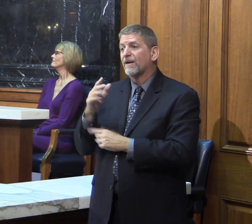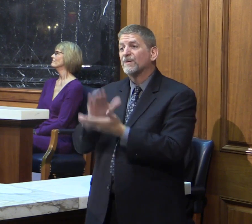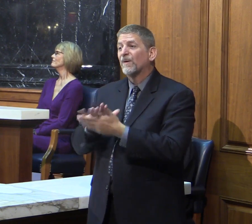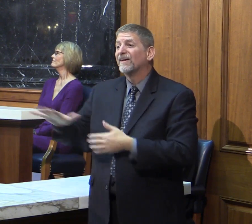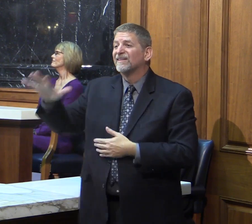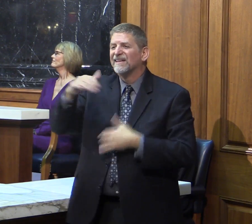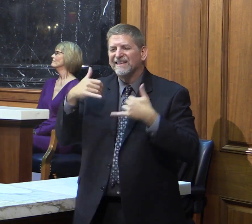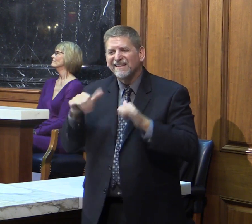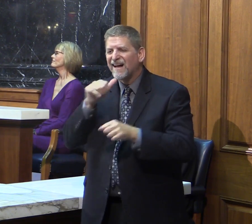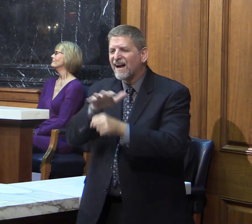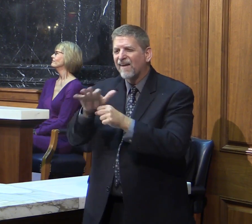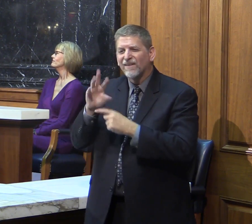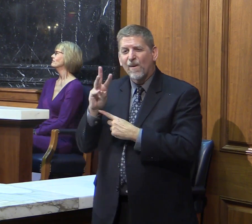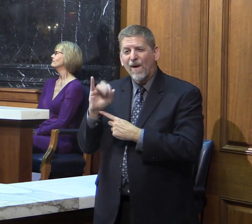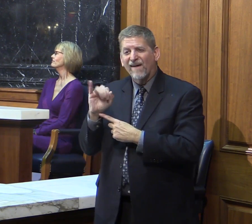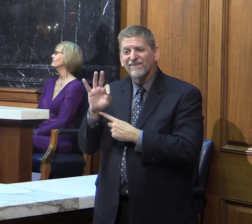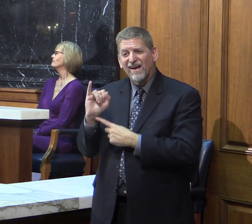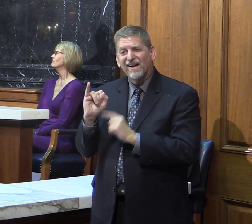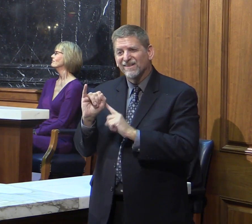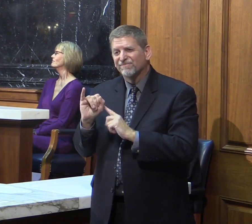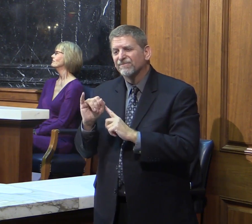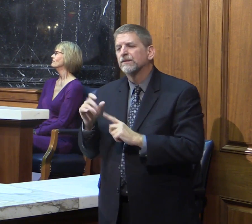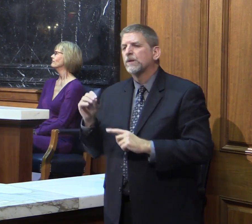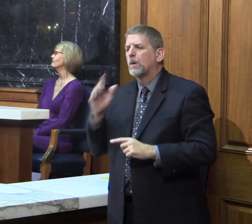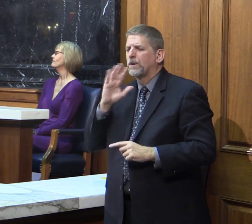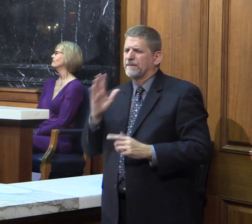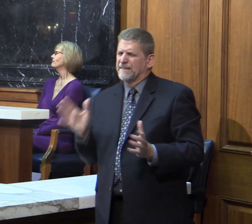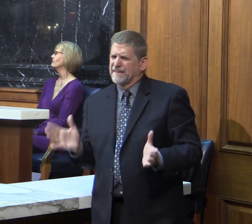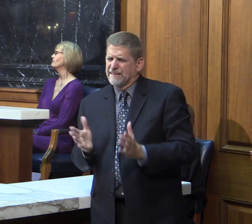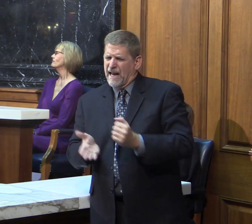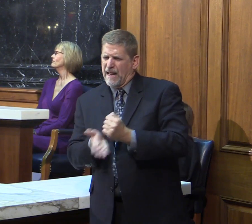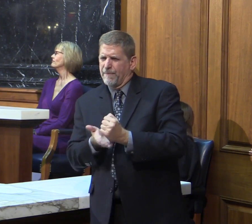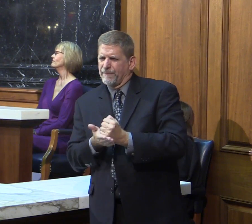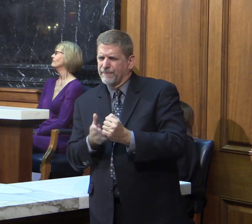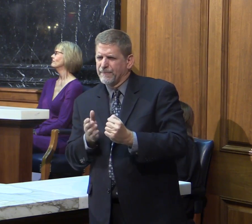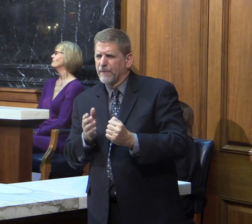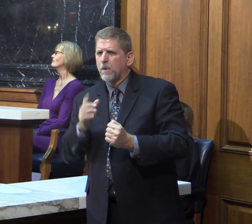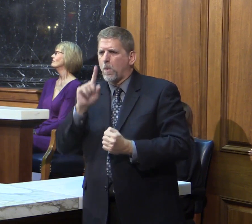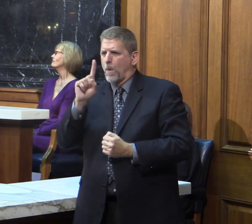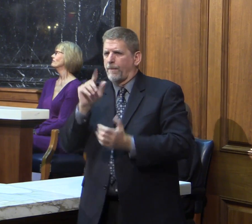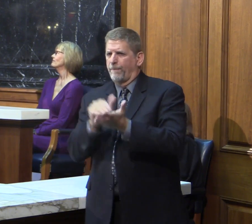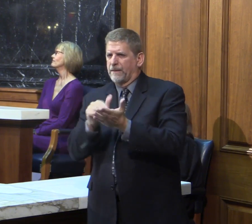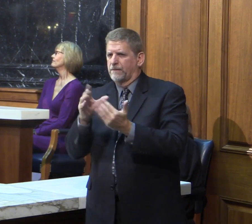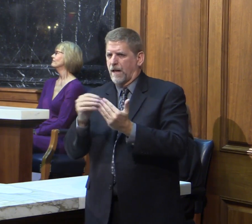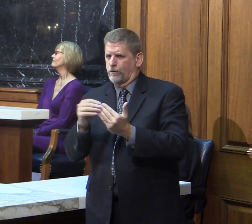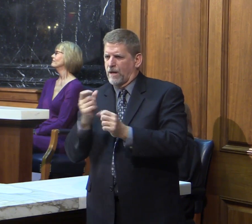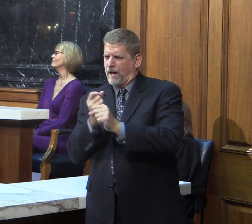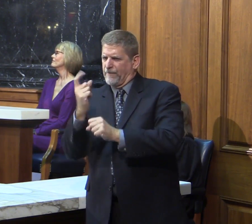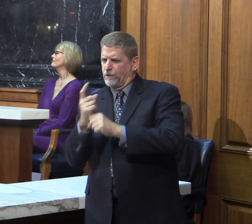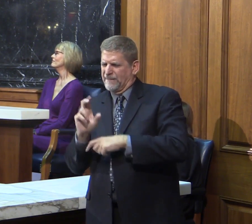improve digital connectivity, we'll increase state funding by $1 million annually to enable more schools